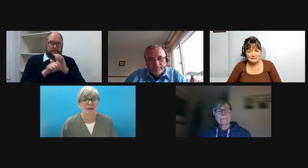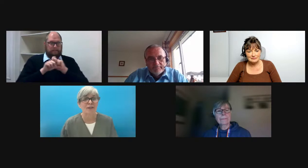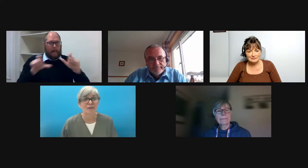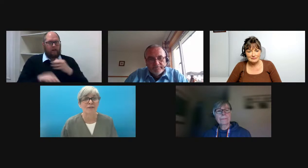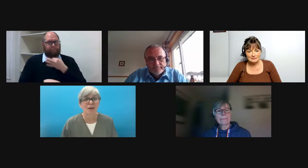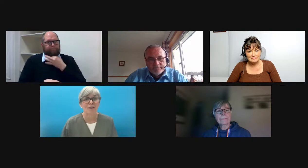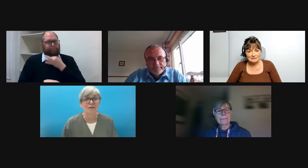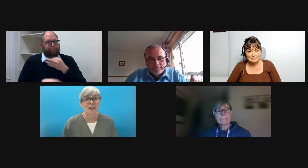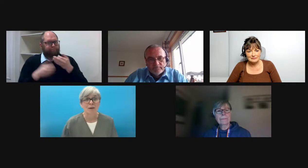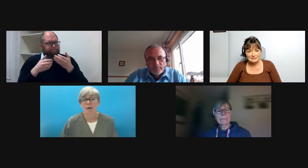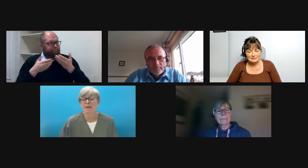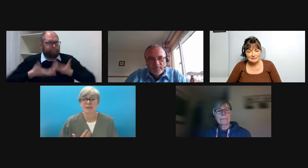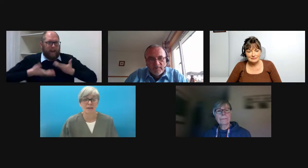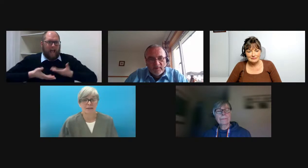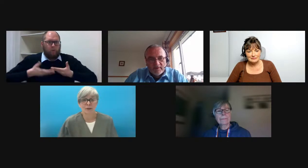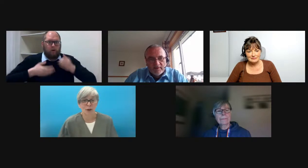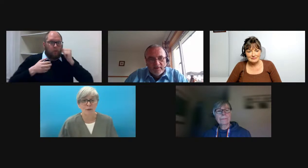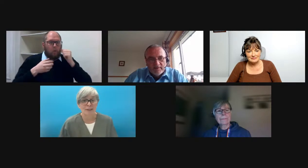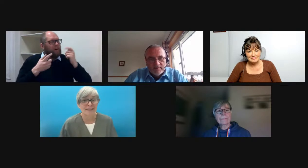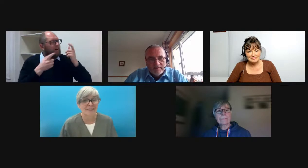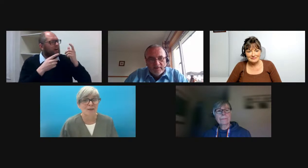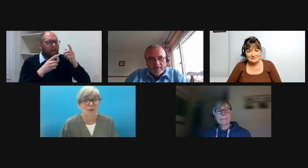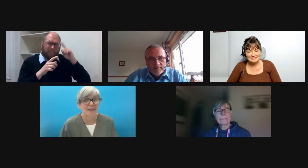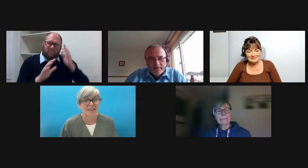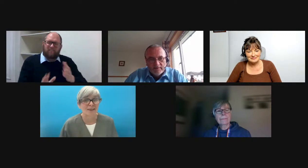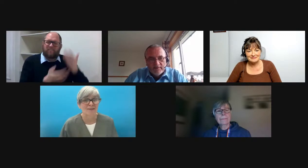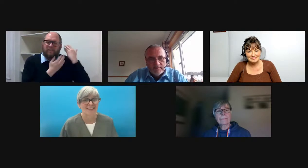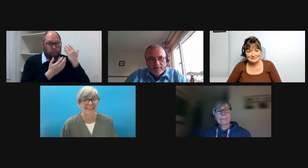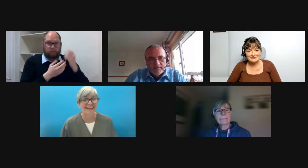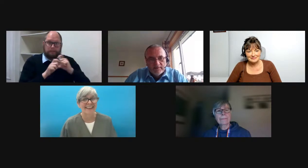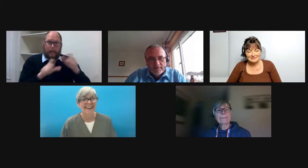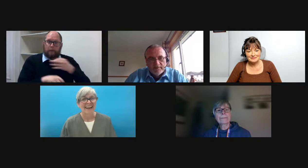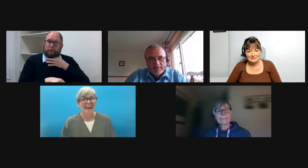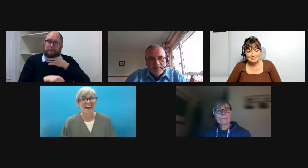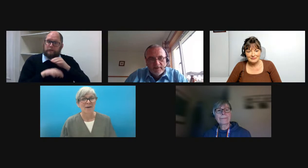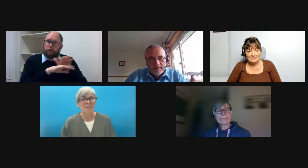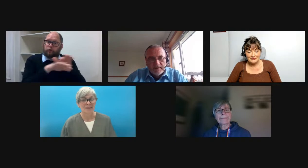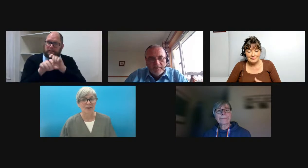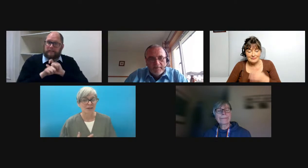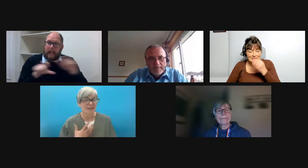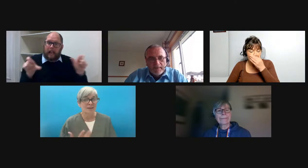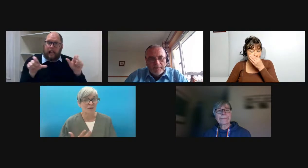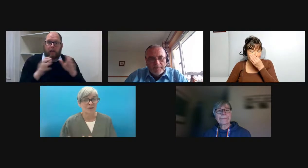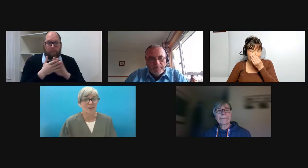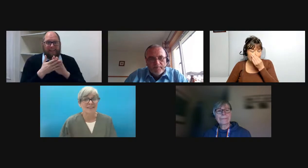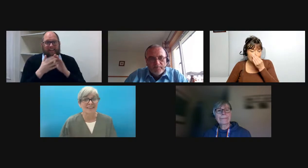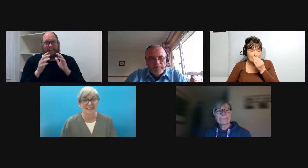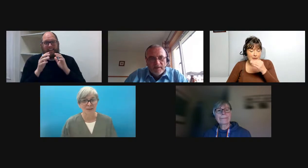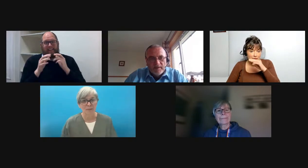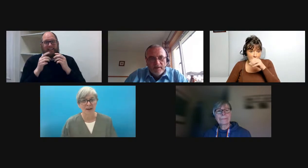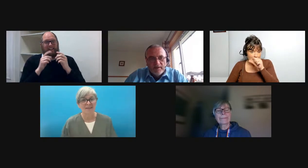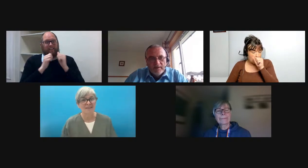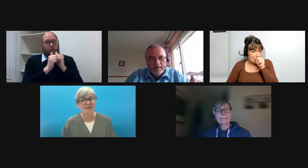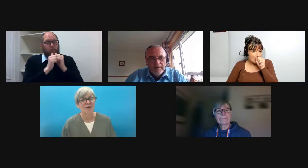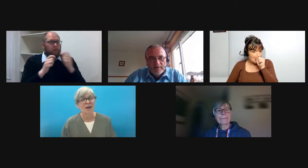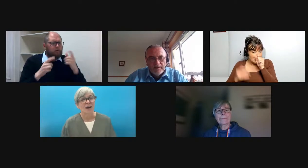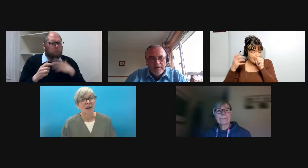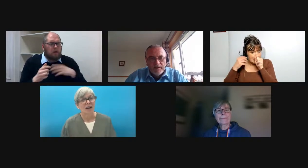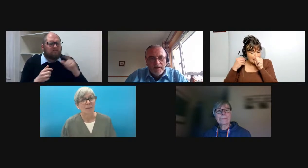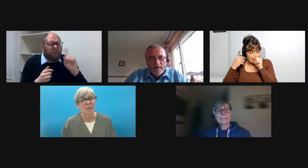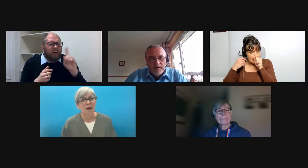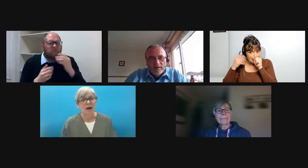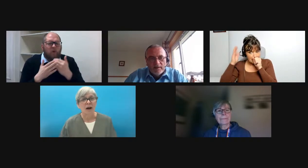the situation evolves? Because COVID is still with us. Obviously, it's not just a thing of the past.